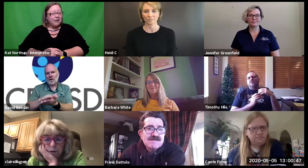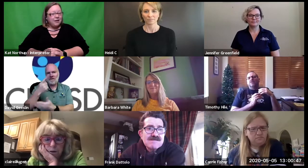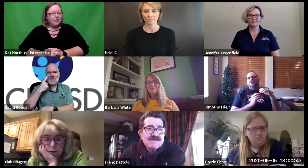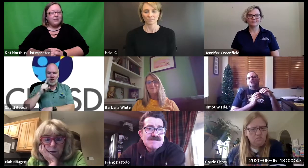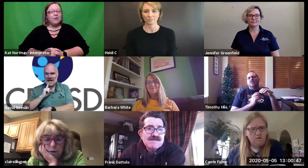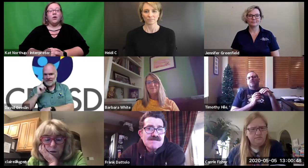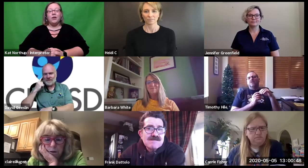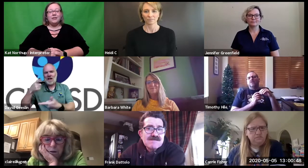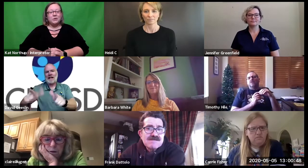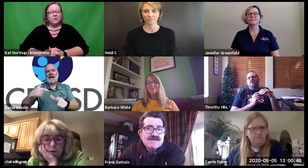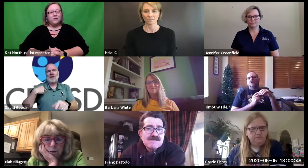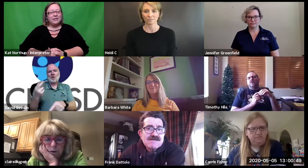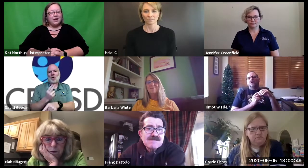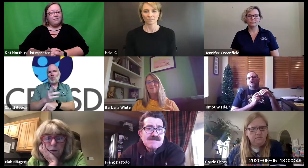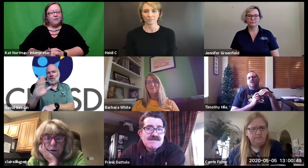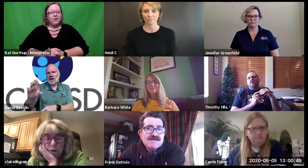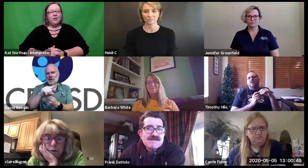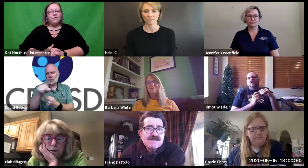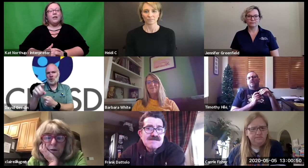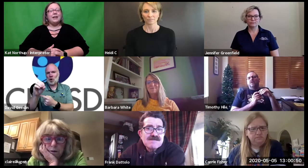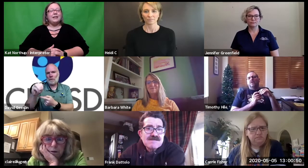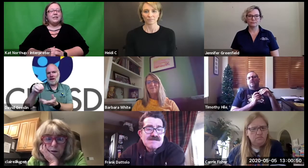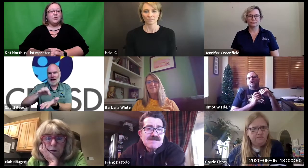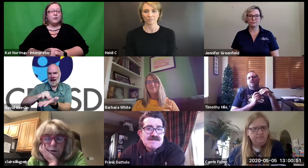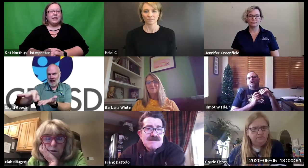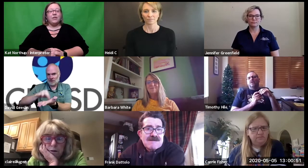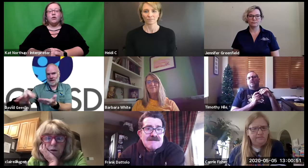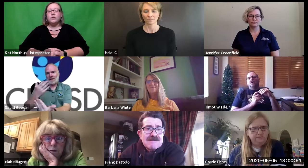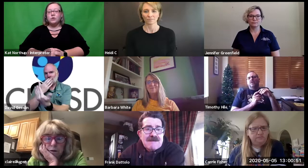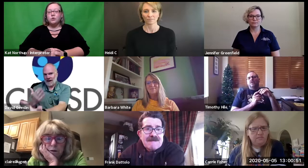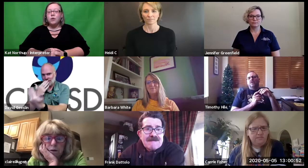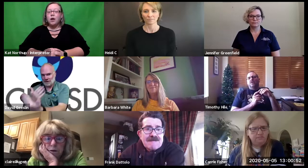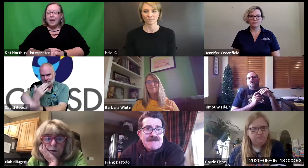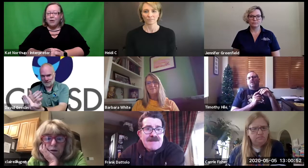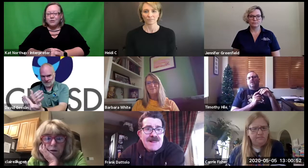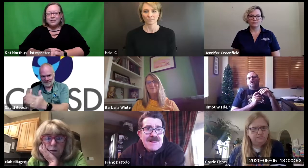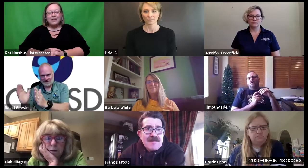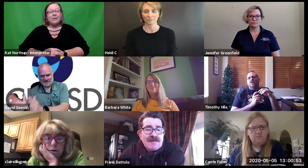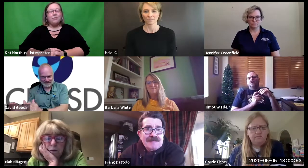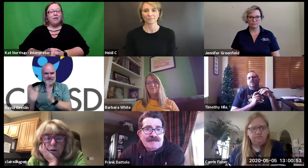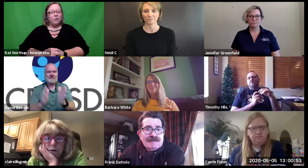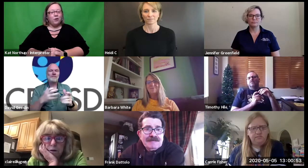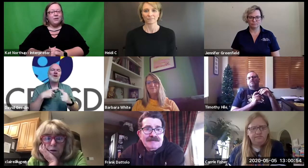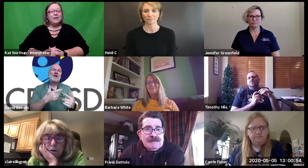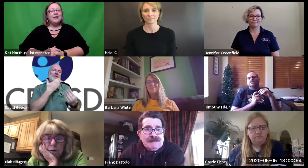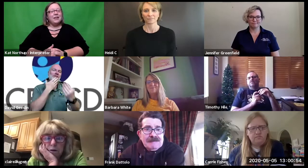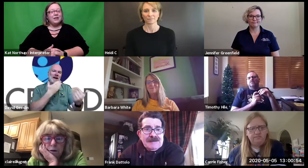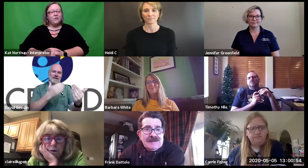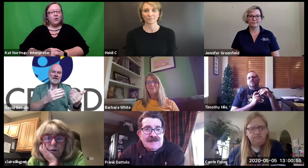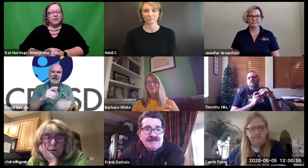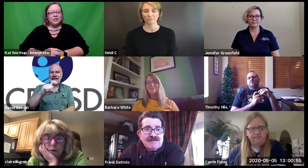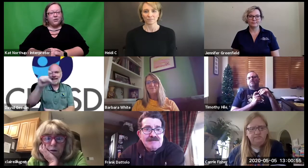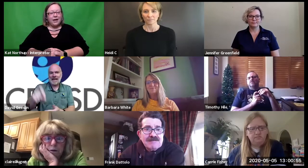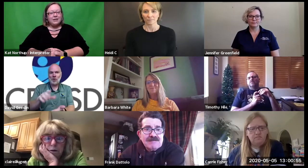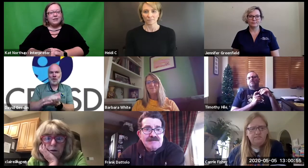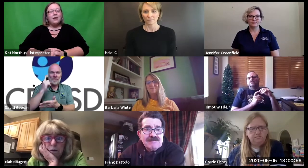thank the American Schools for the Deaf for letting us use their Zoom account and the platform. Thank you